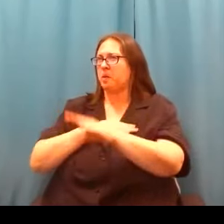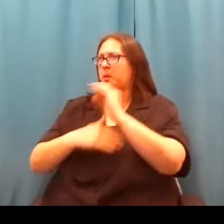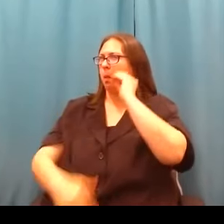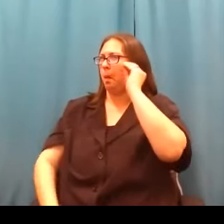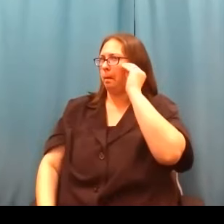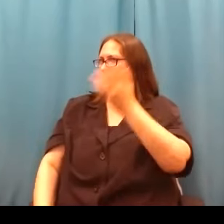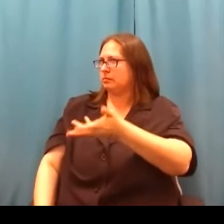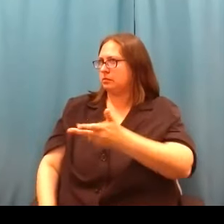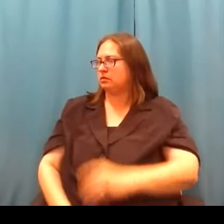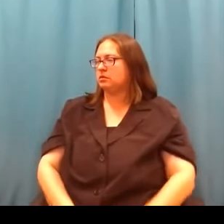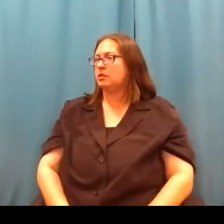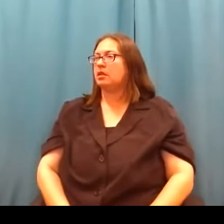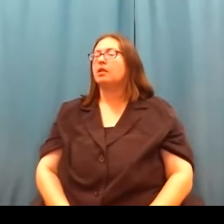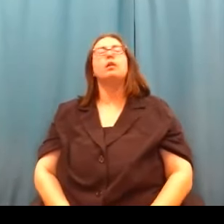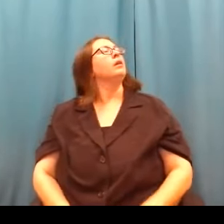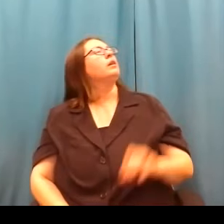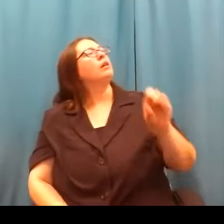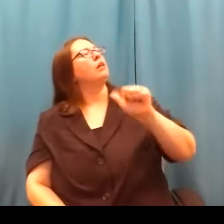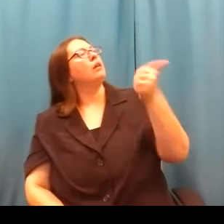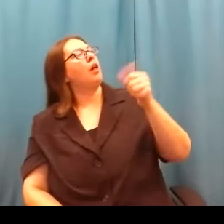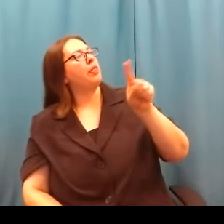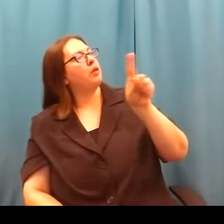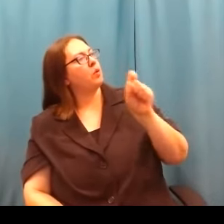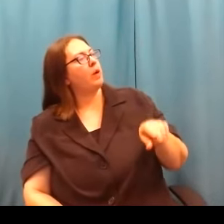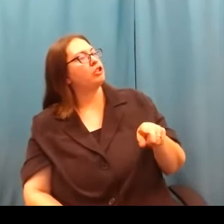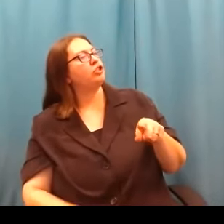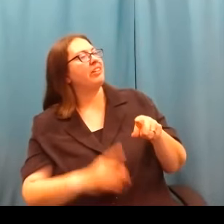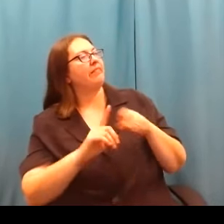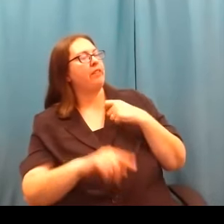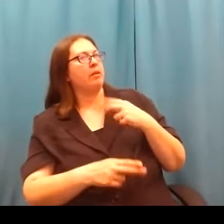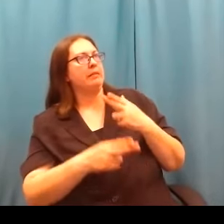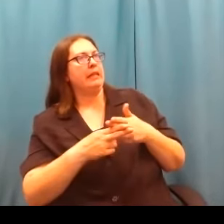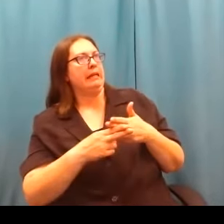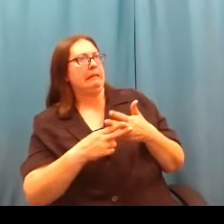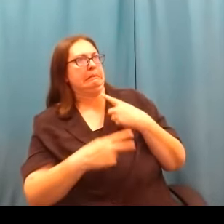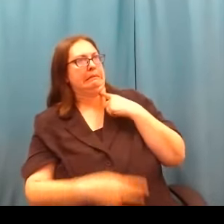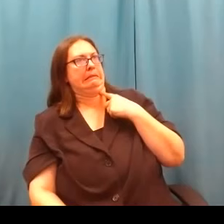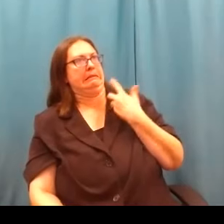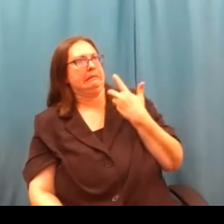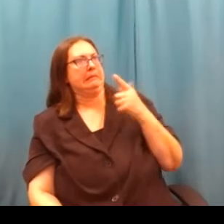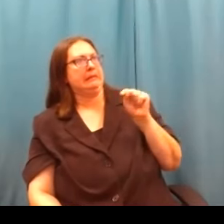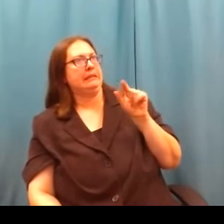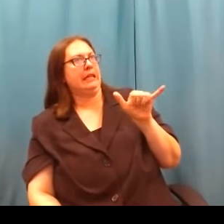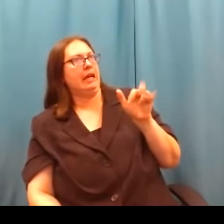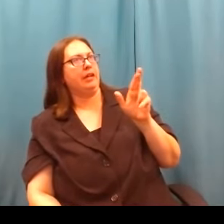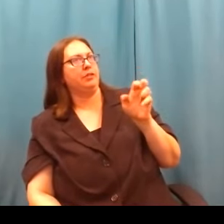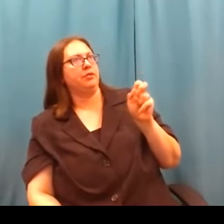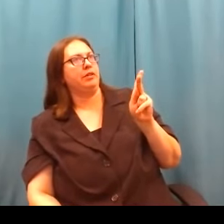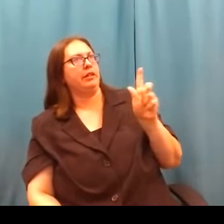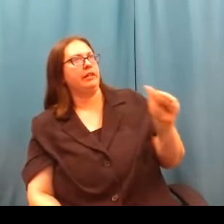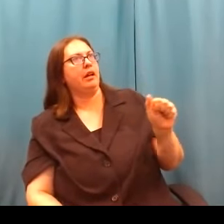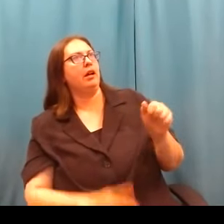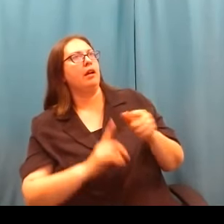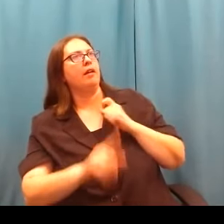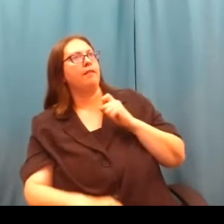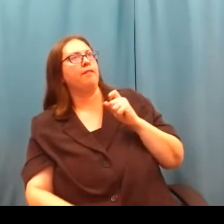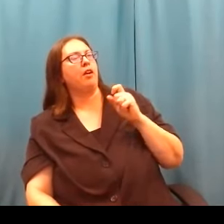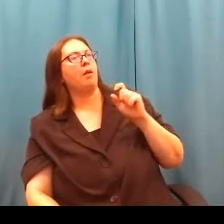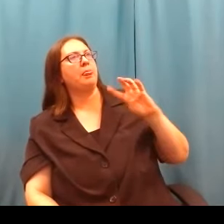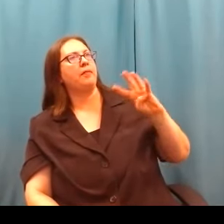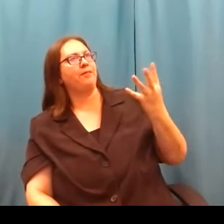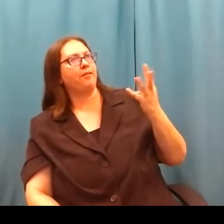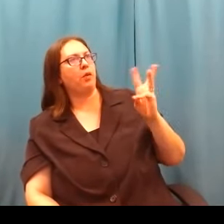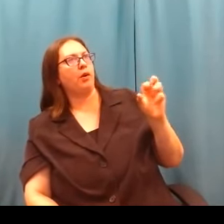This is from, and I hope I'm saying their name correctly, Tyrika. She lives in the Kingsway East neighborhood, 4th Ward, it looks